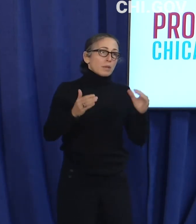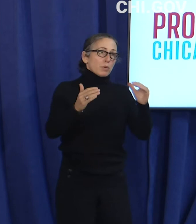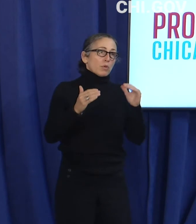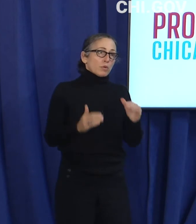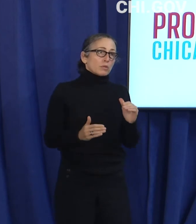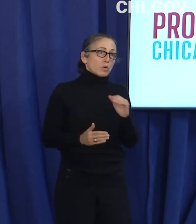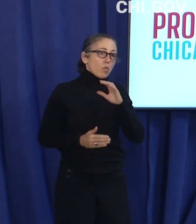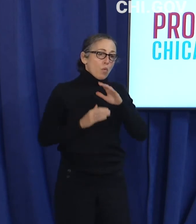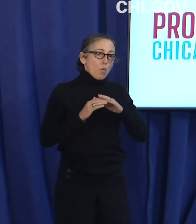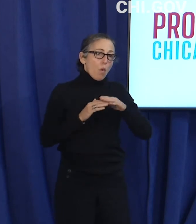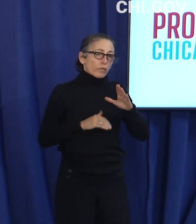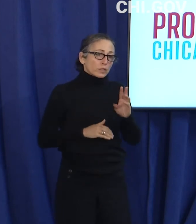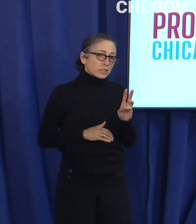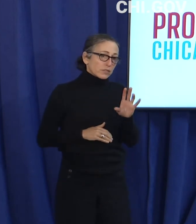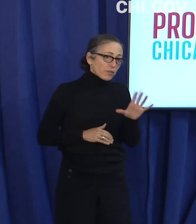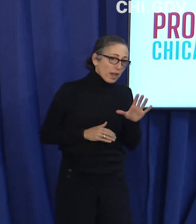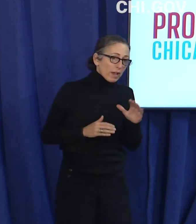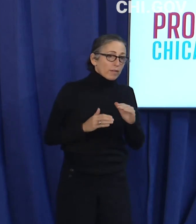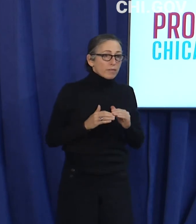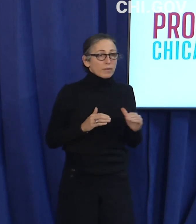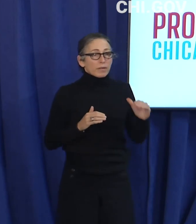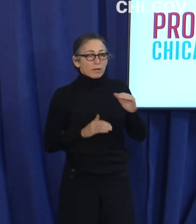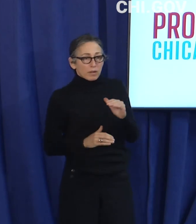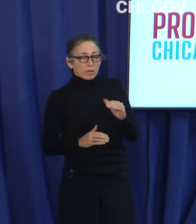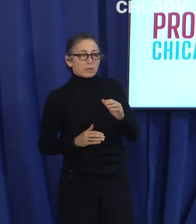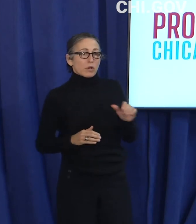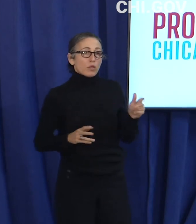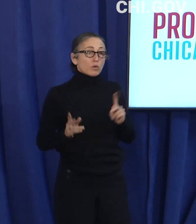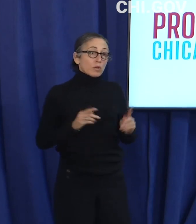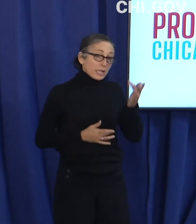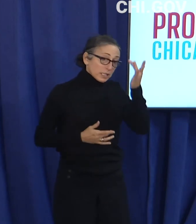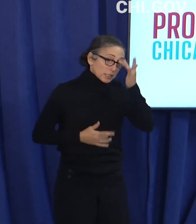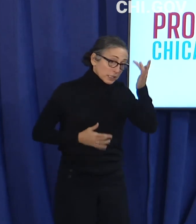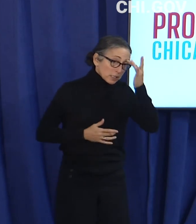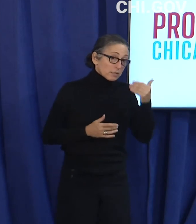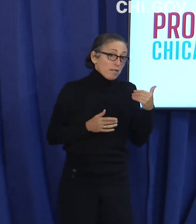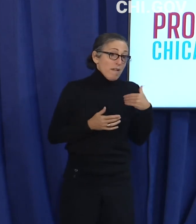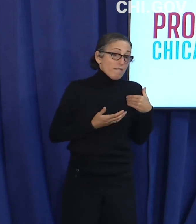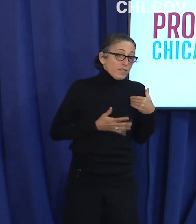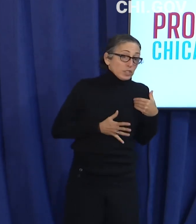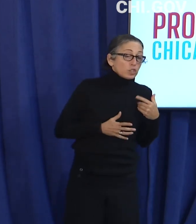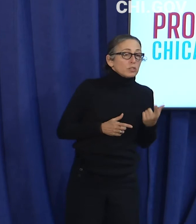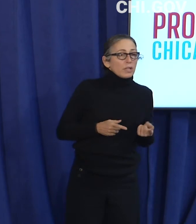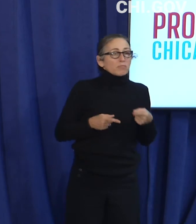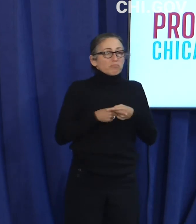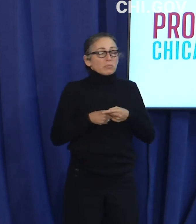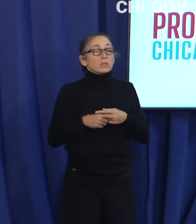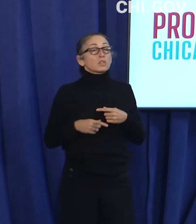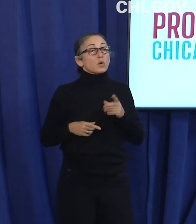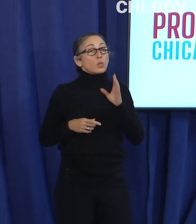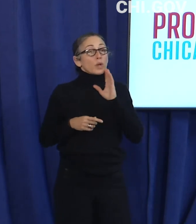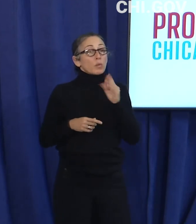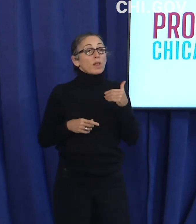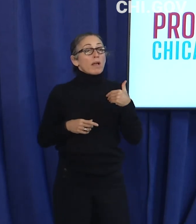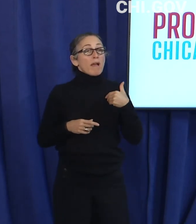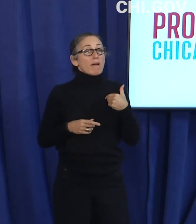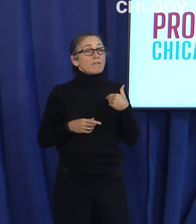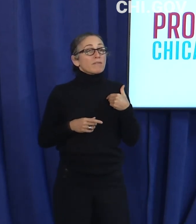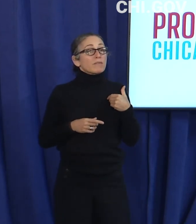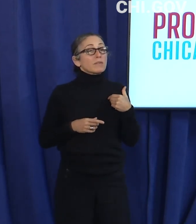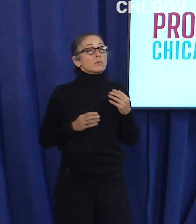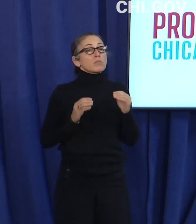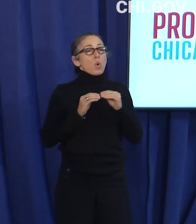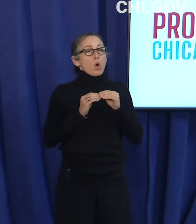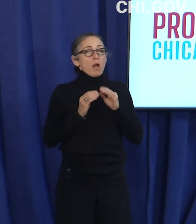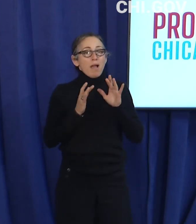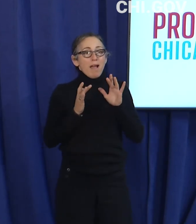underlying conditions. What we are anticipating at CDPH through Protect Chicago is that we will do additional outreach efforts, for